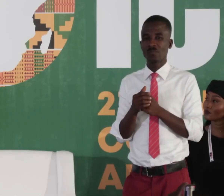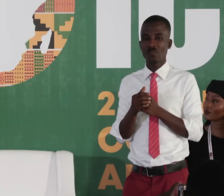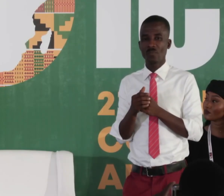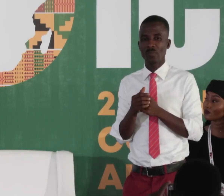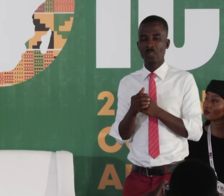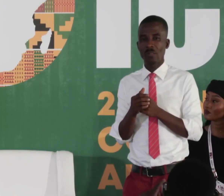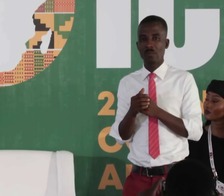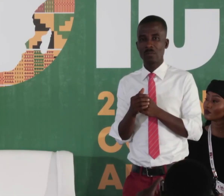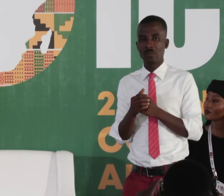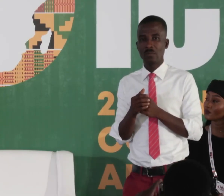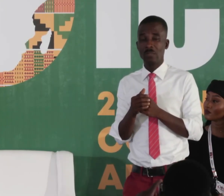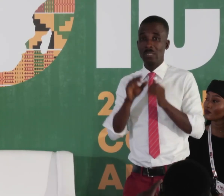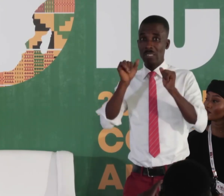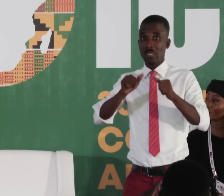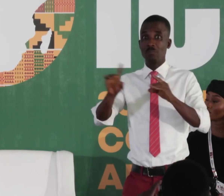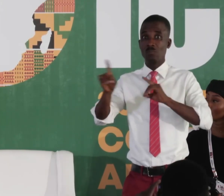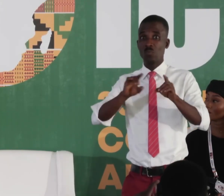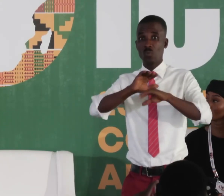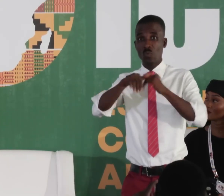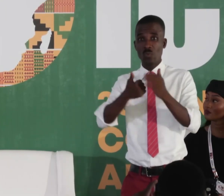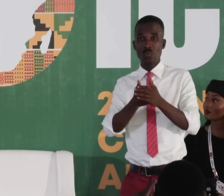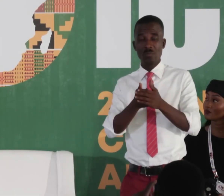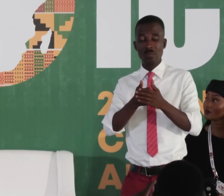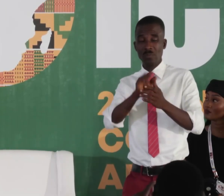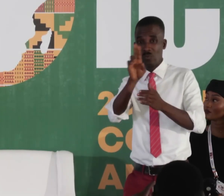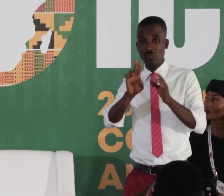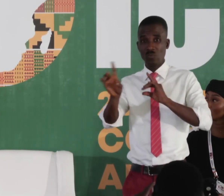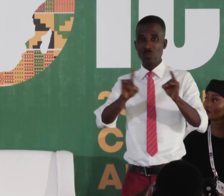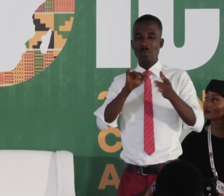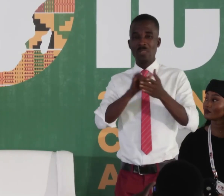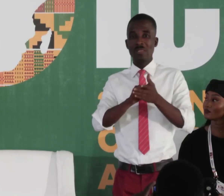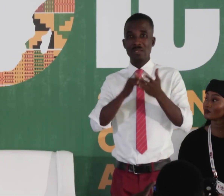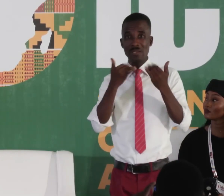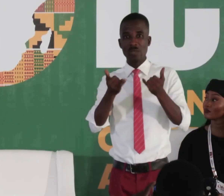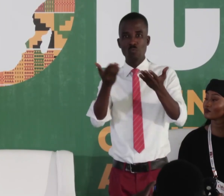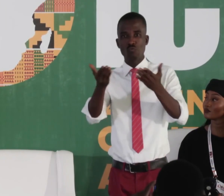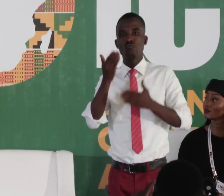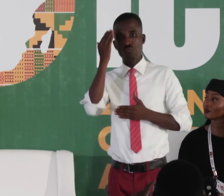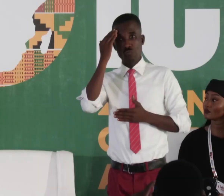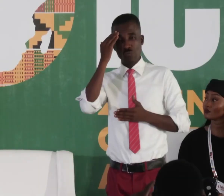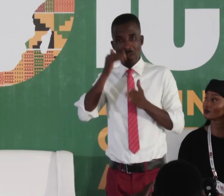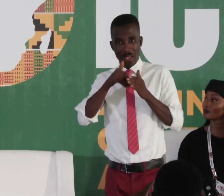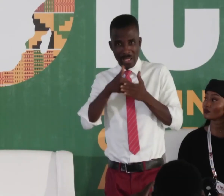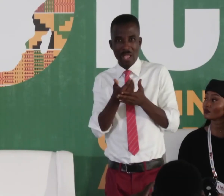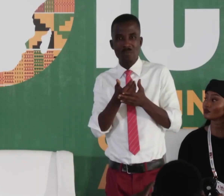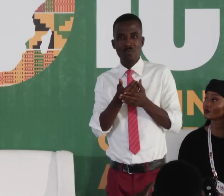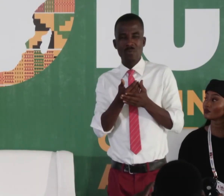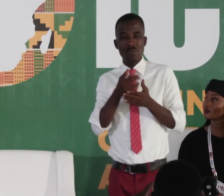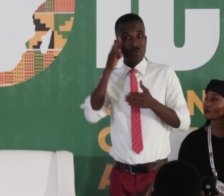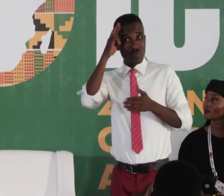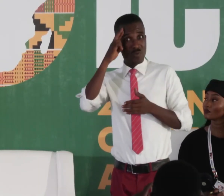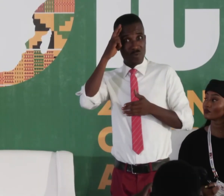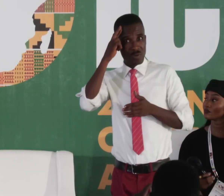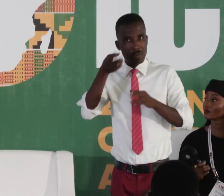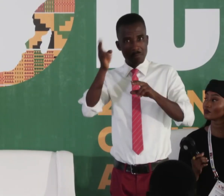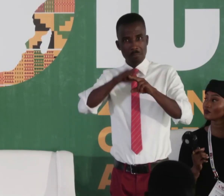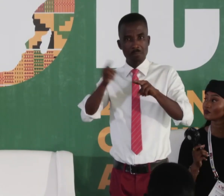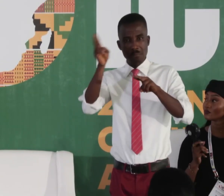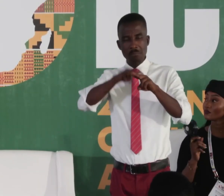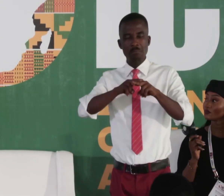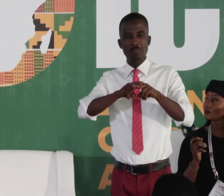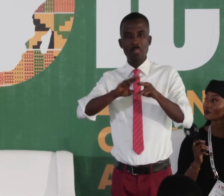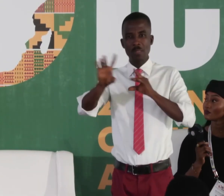long-acting injectables and even the parabolic ring? Beyond that, wanted to know what are the drivers, the factors that will increase this,